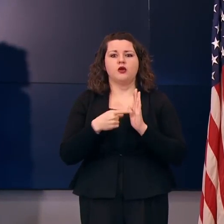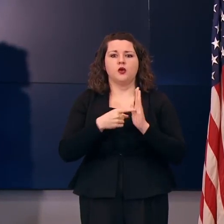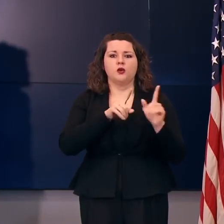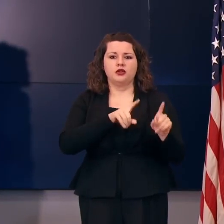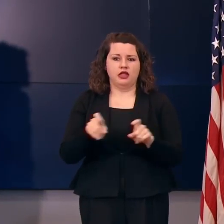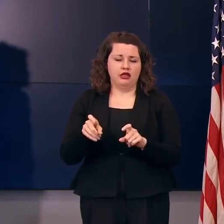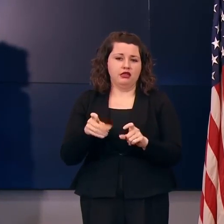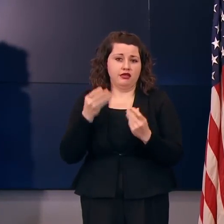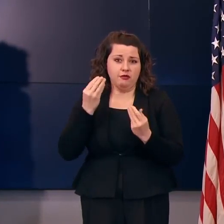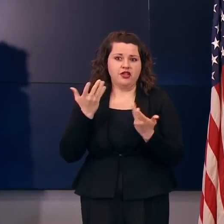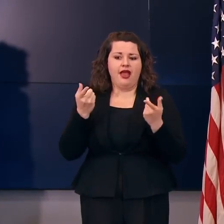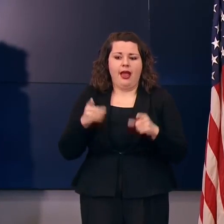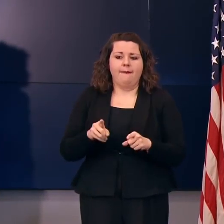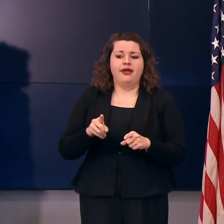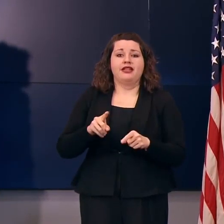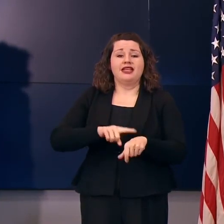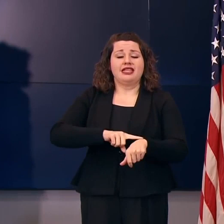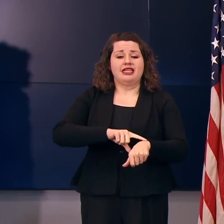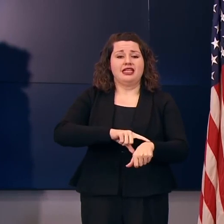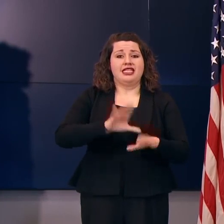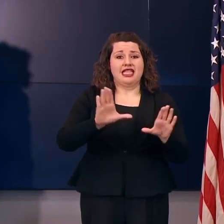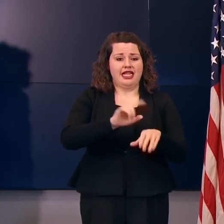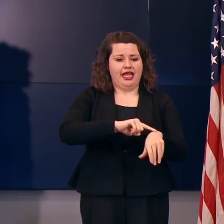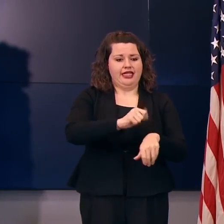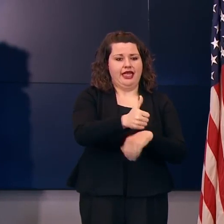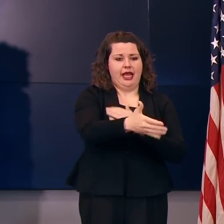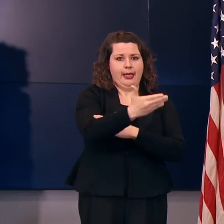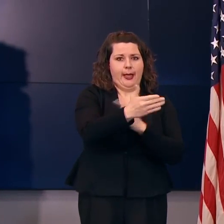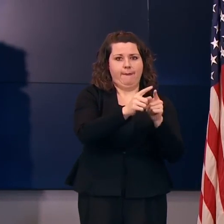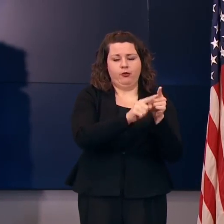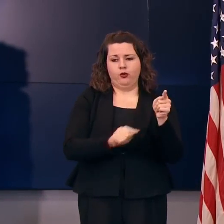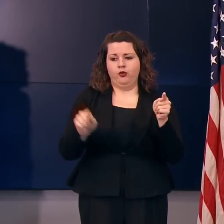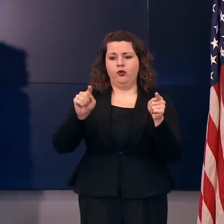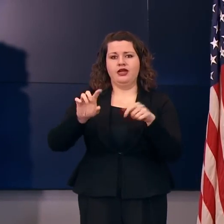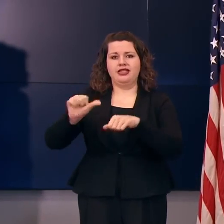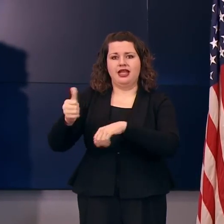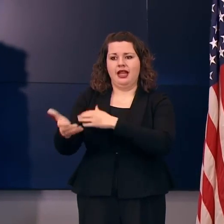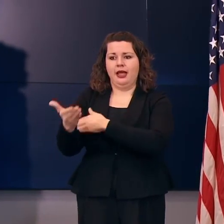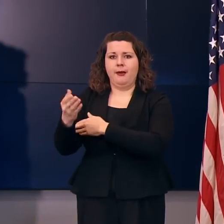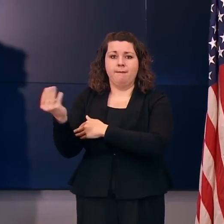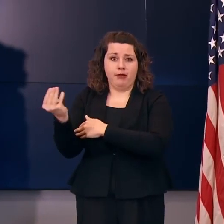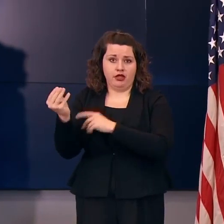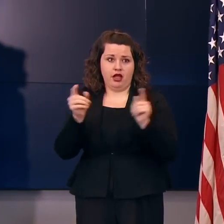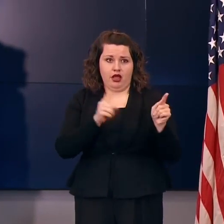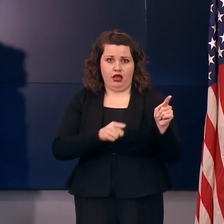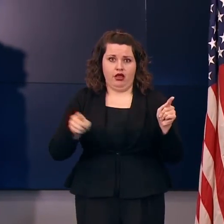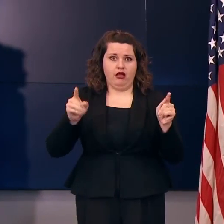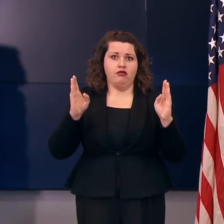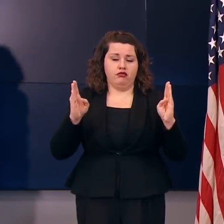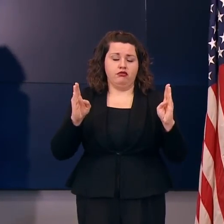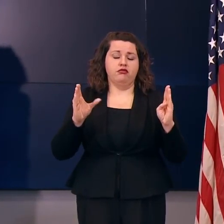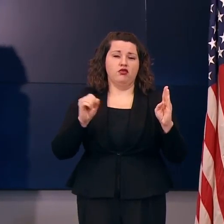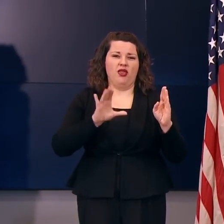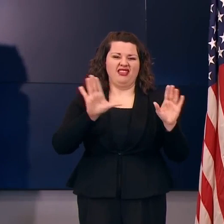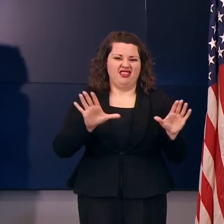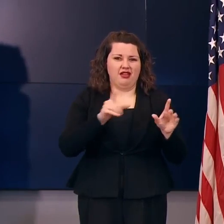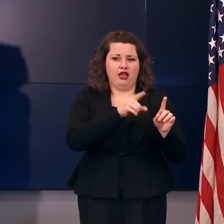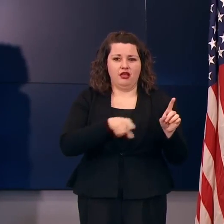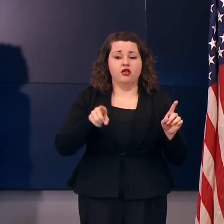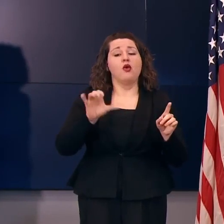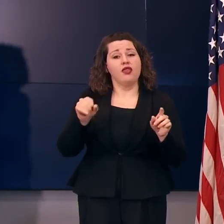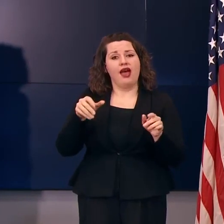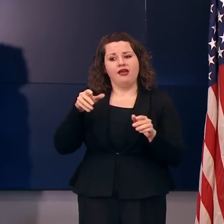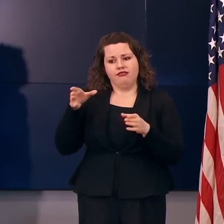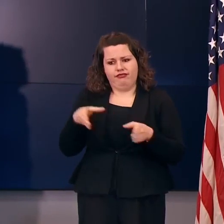testing data that occurred from 10 a.m. on Sunday until 10 a.m. on Monday. And so this pattern